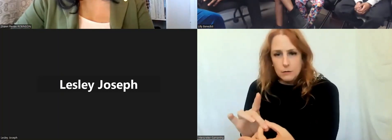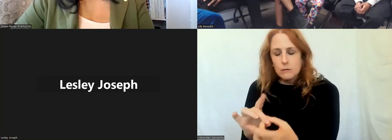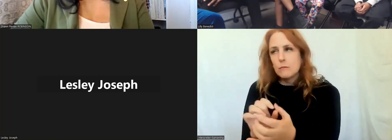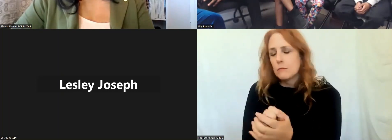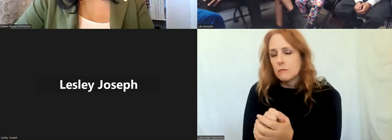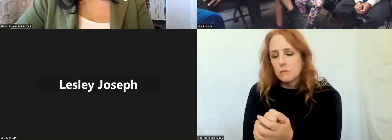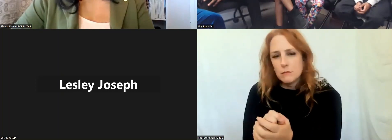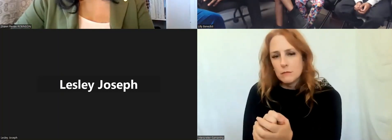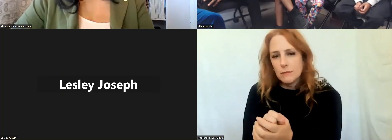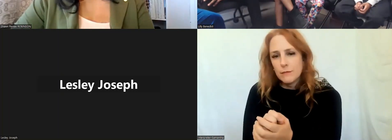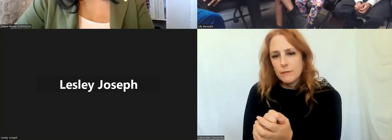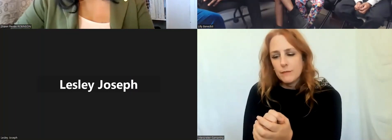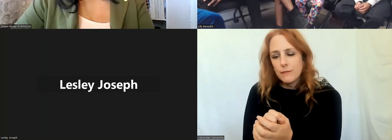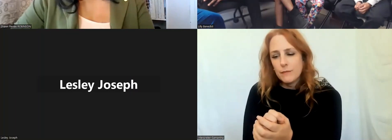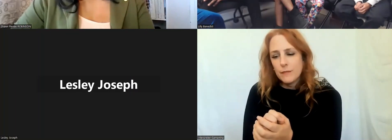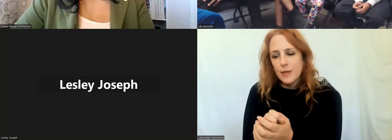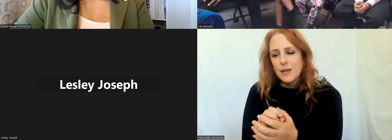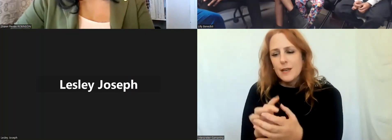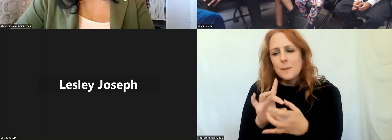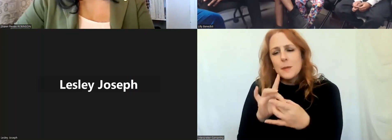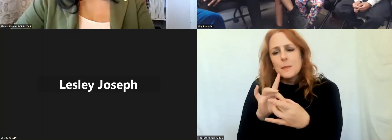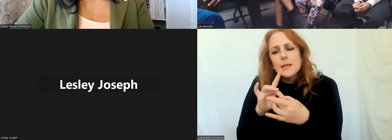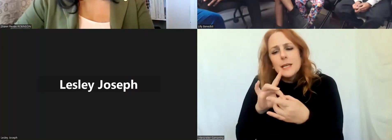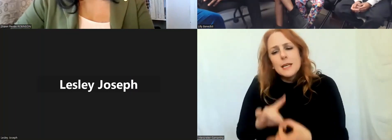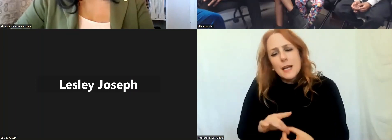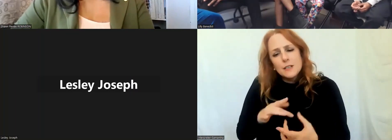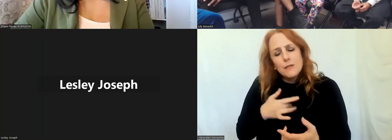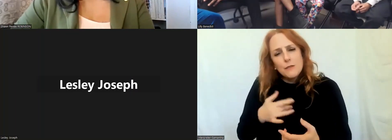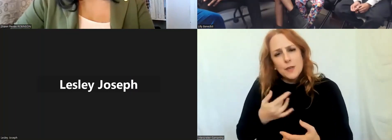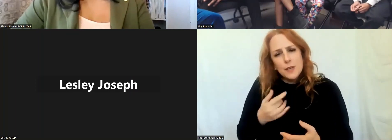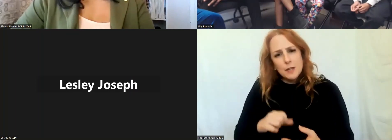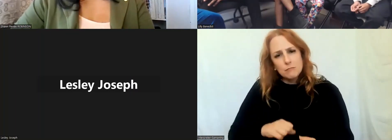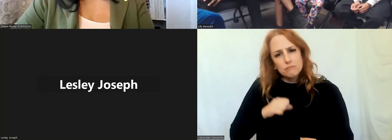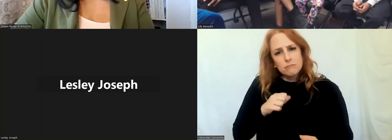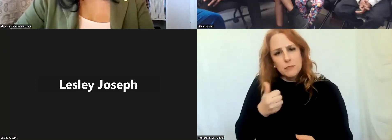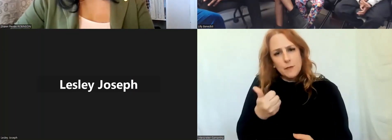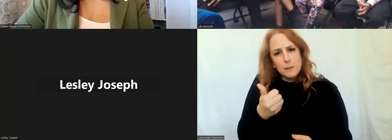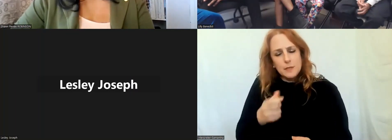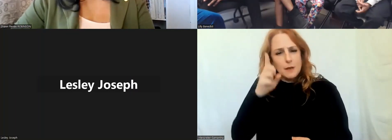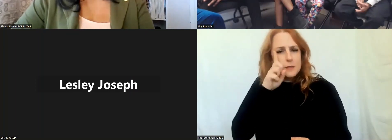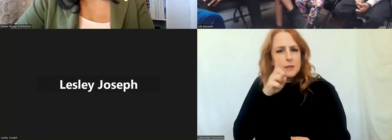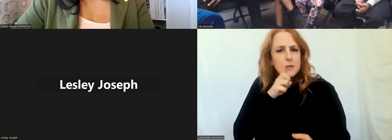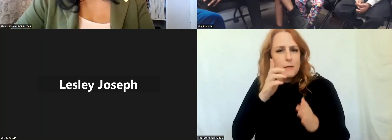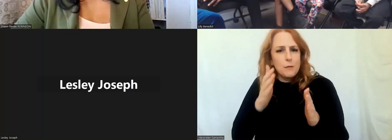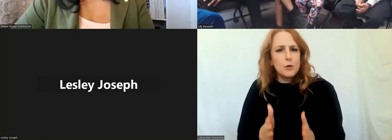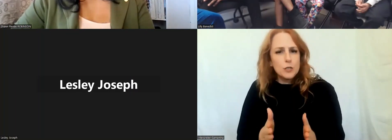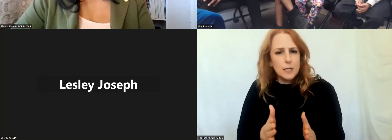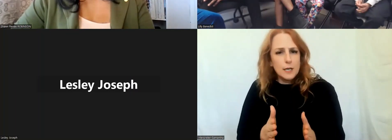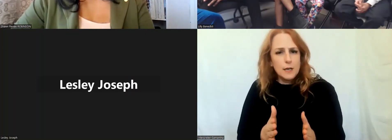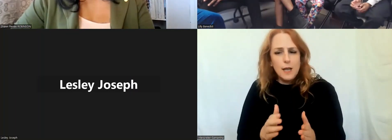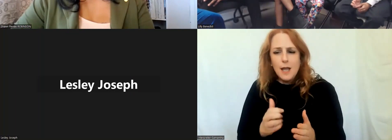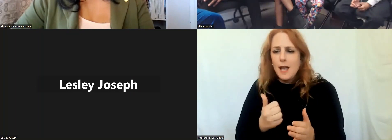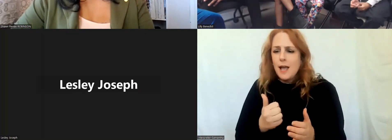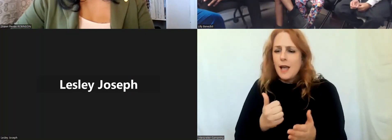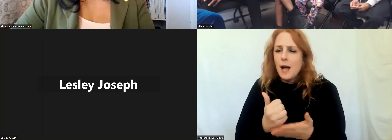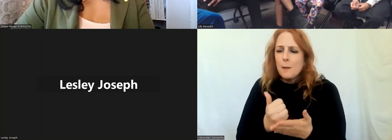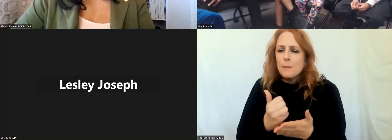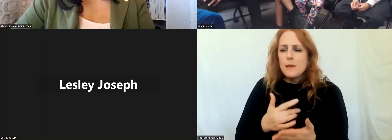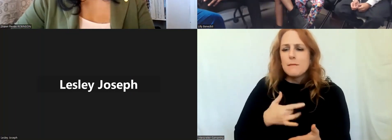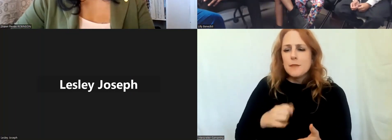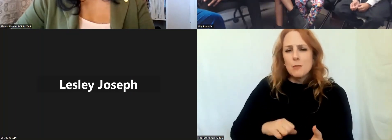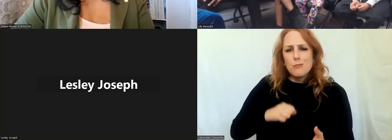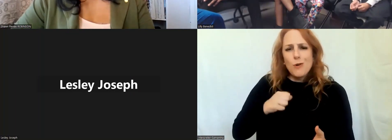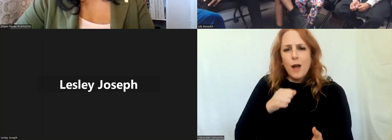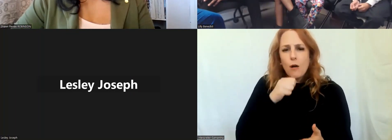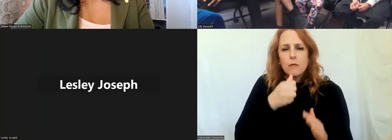help prevent the messages you experience, and to help their children feel proud of being deaf